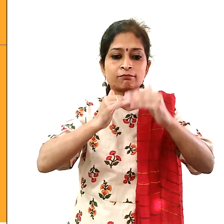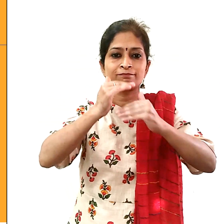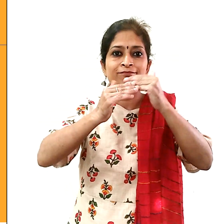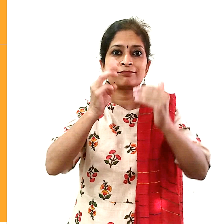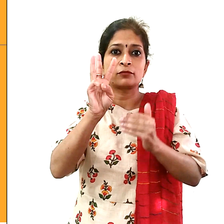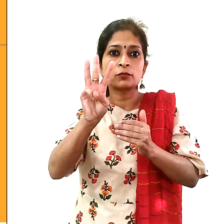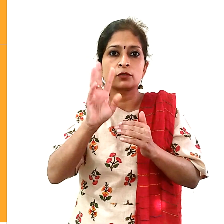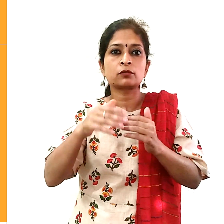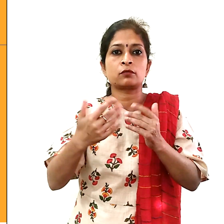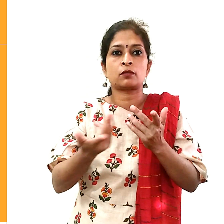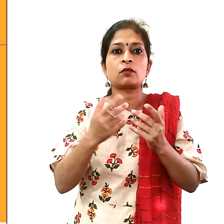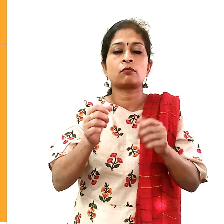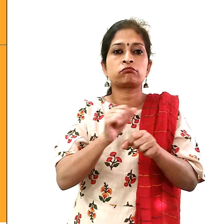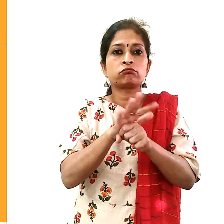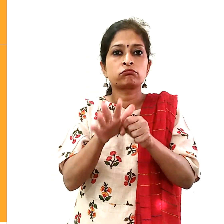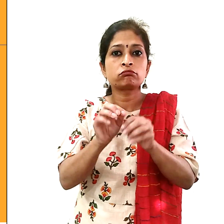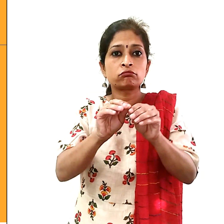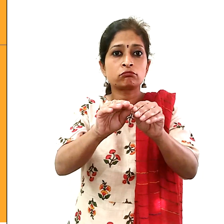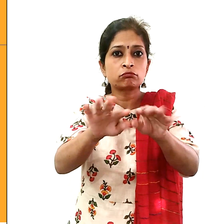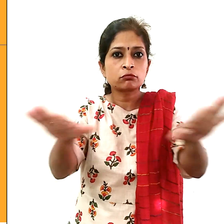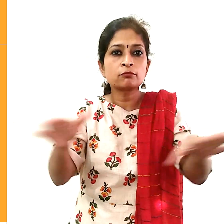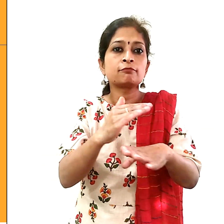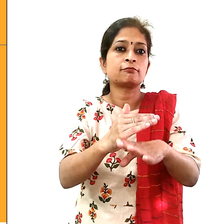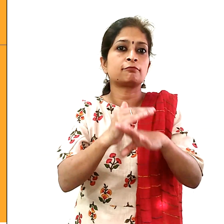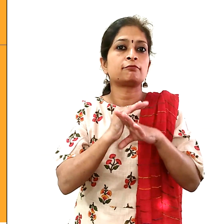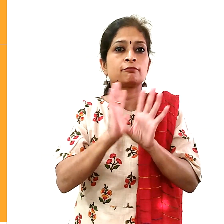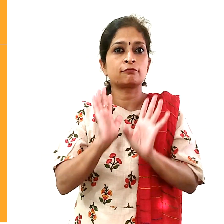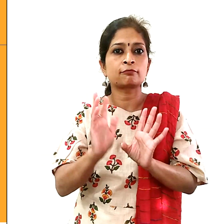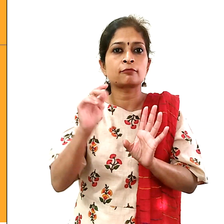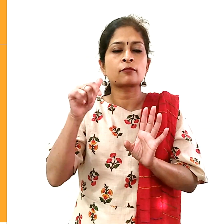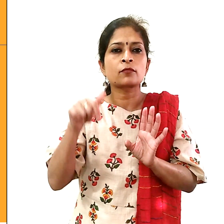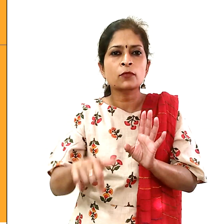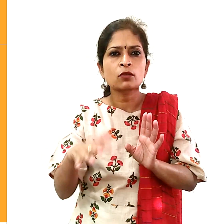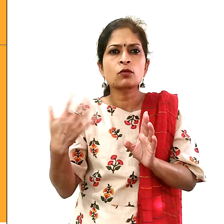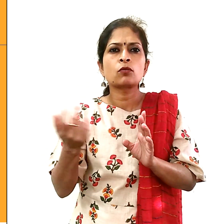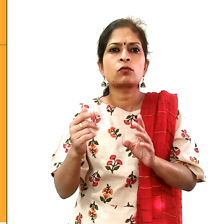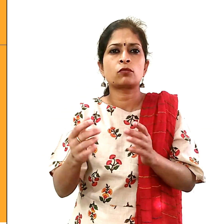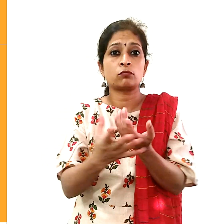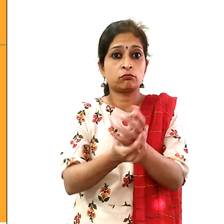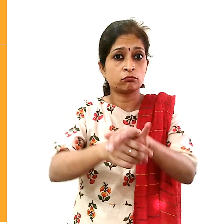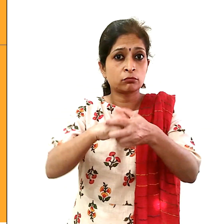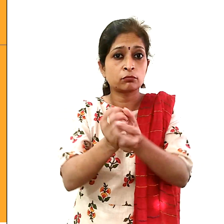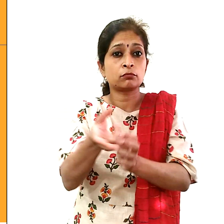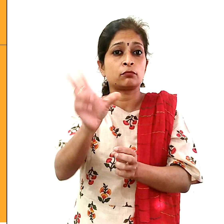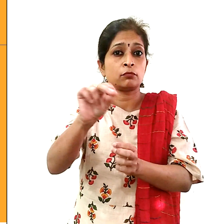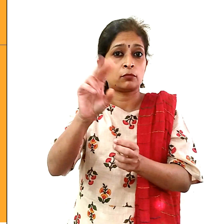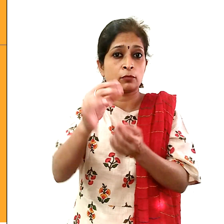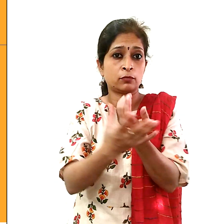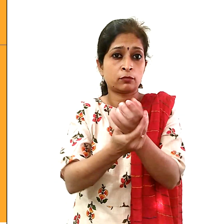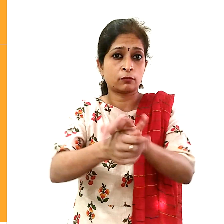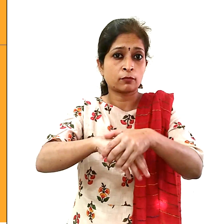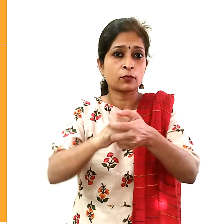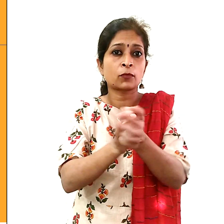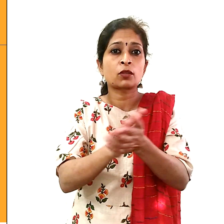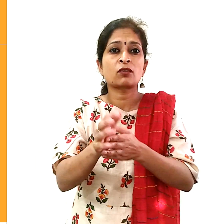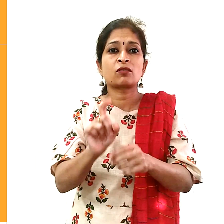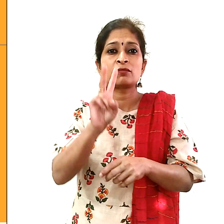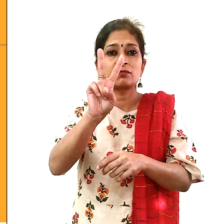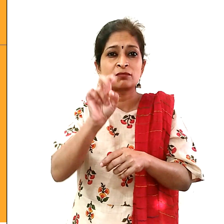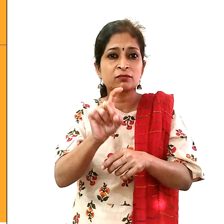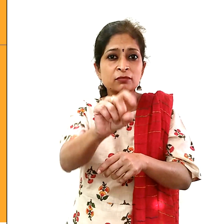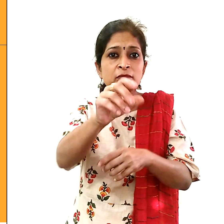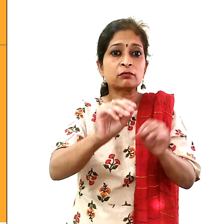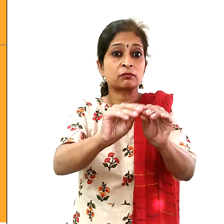when ill will prevent your infection from spreading to others. However, you also need to wash your hands frequently